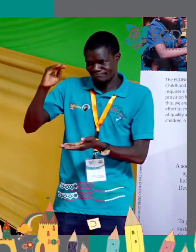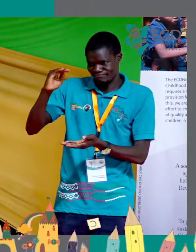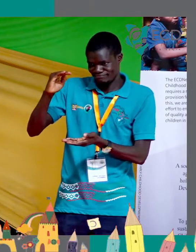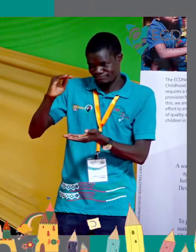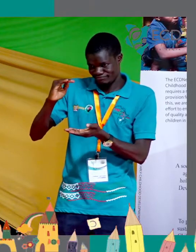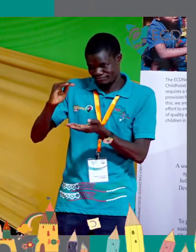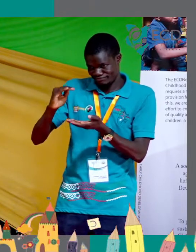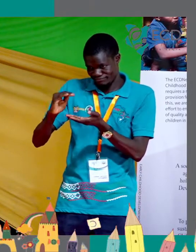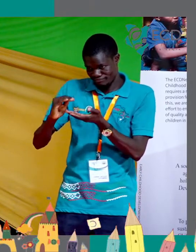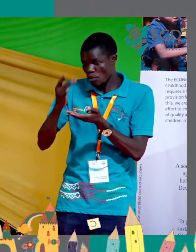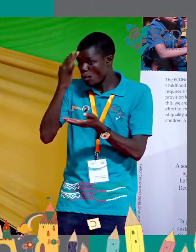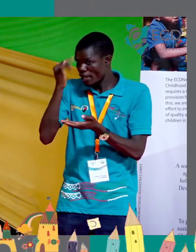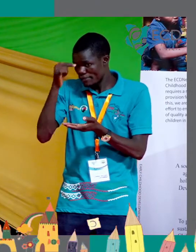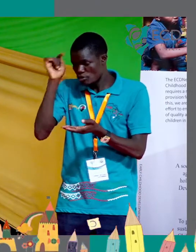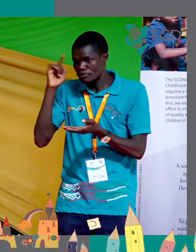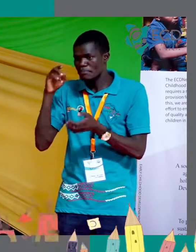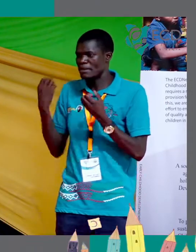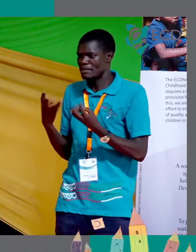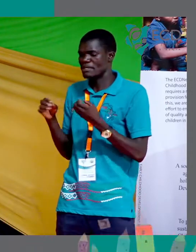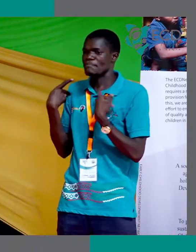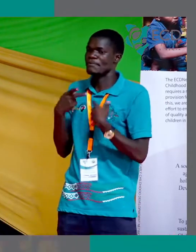they argued for their